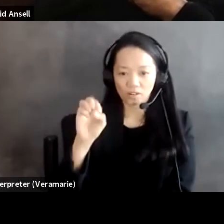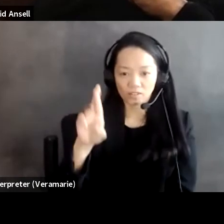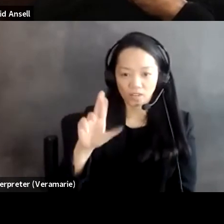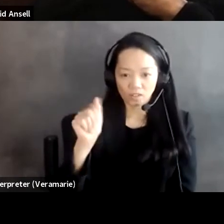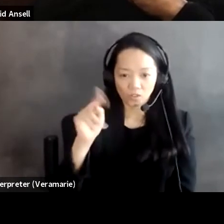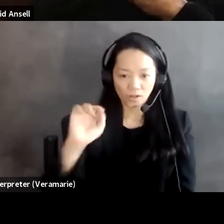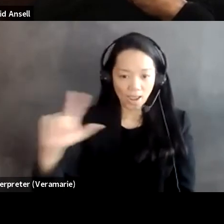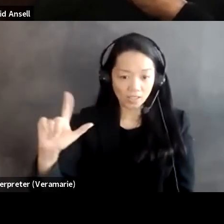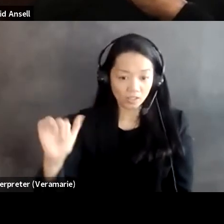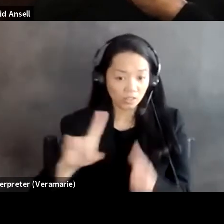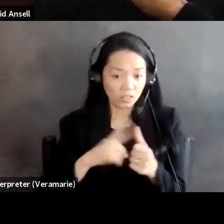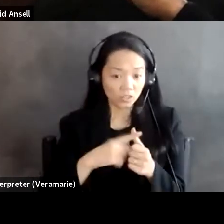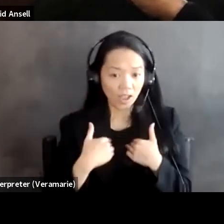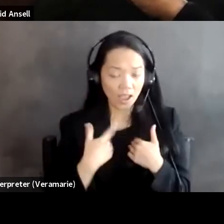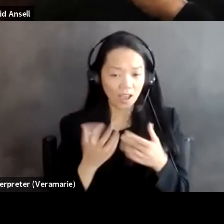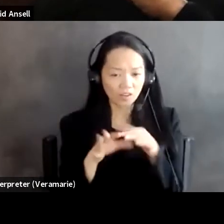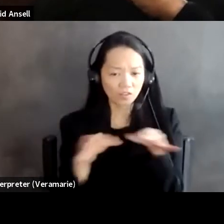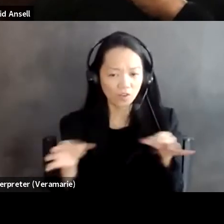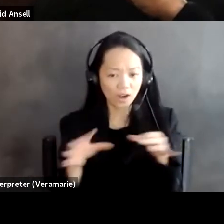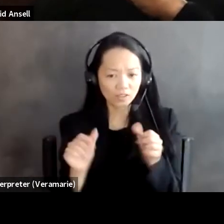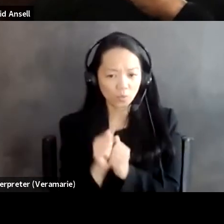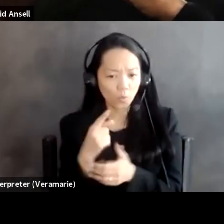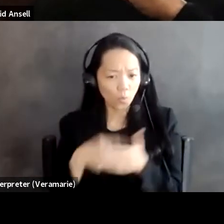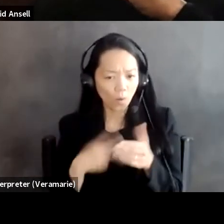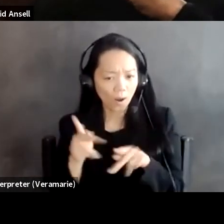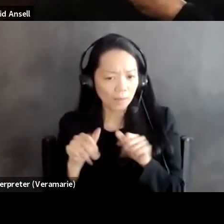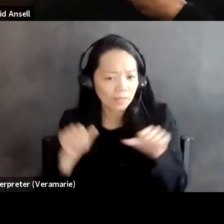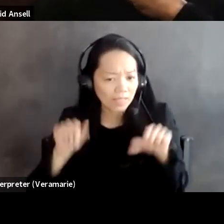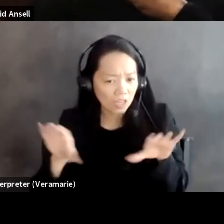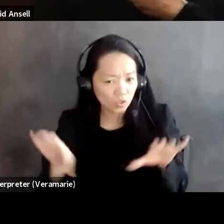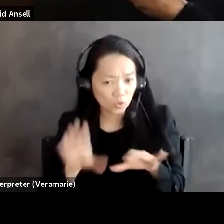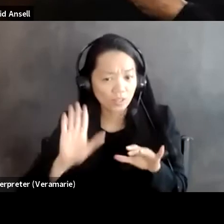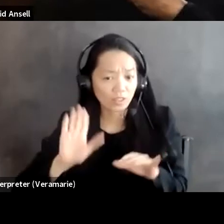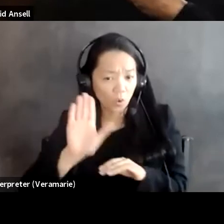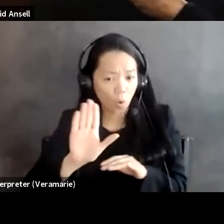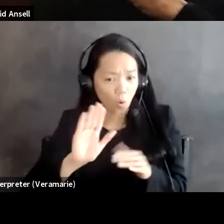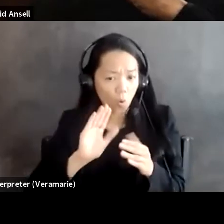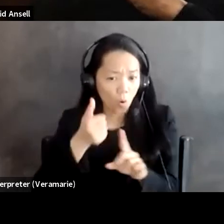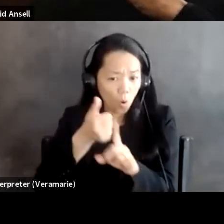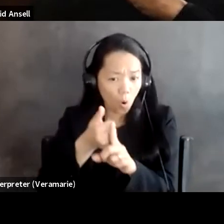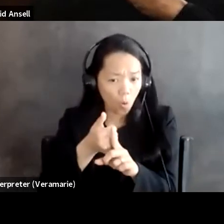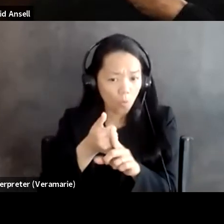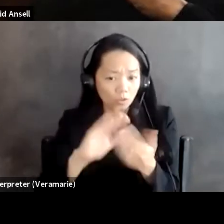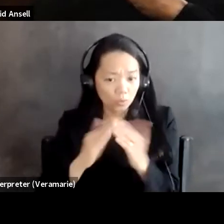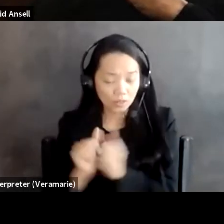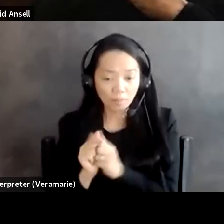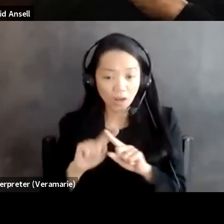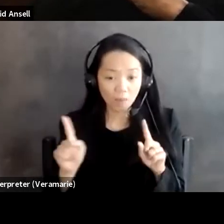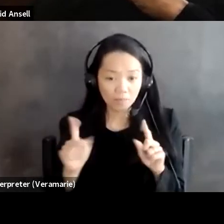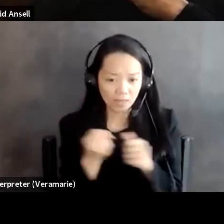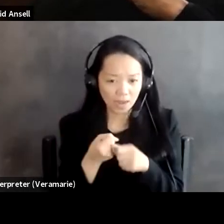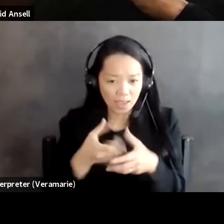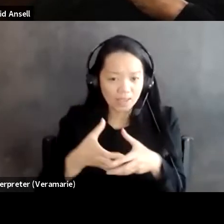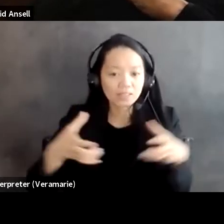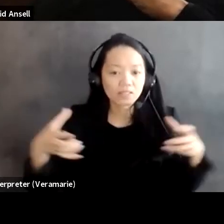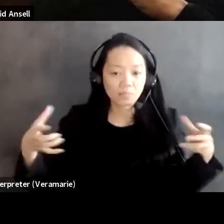had phrased this in terms of what people can do in their own communities, but I'm going to expand this